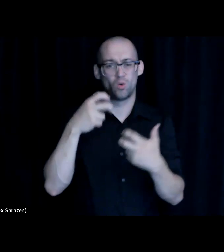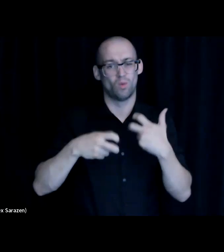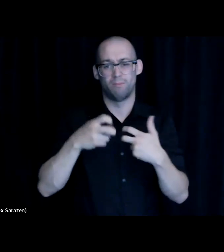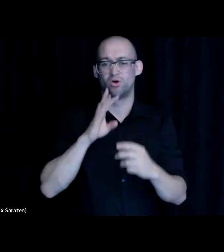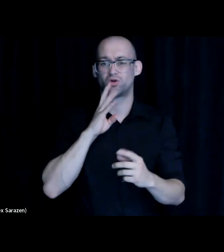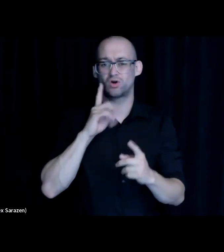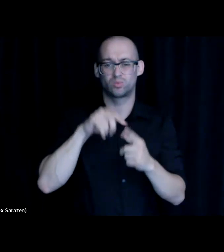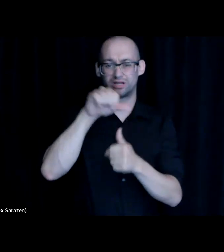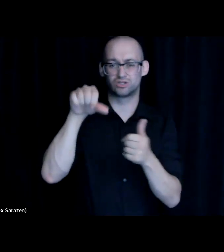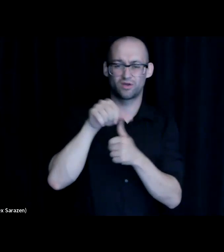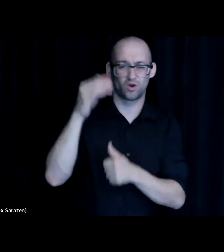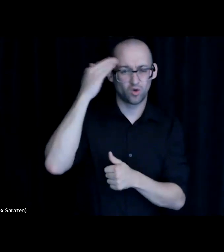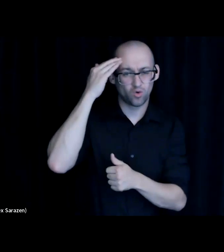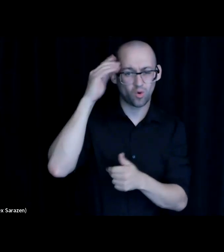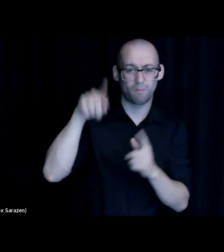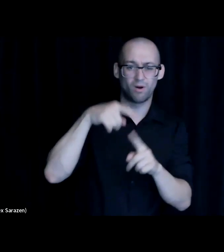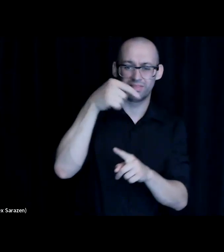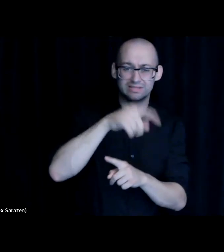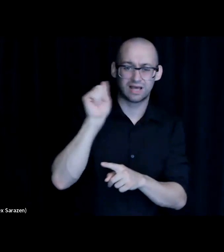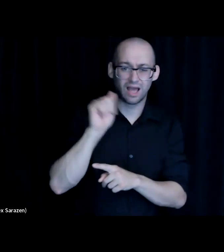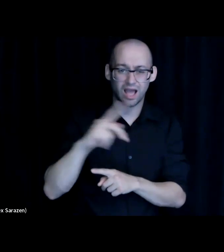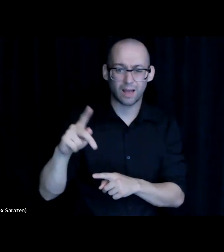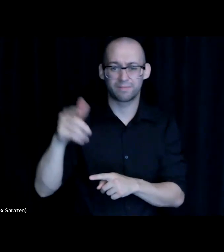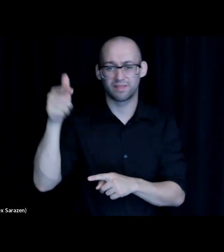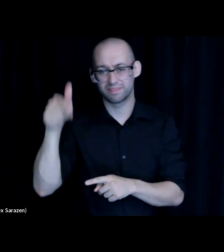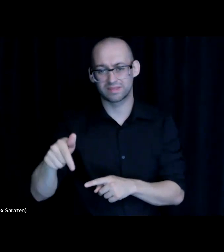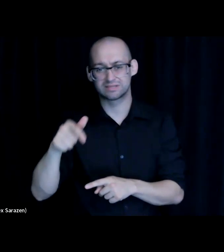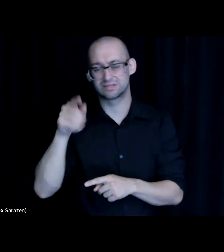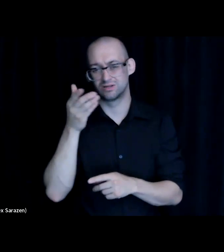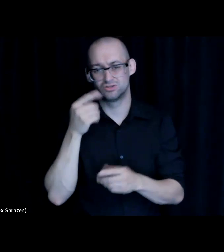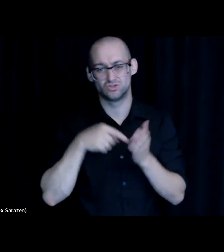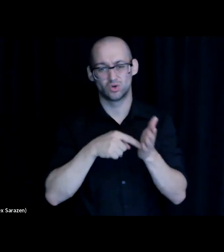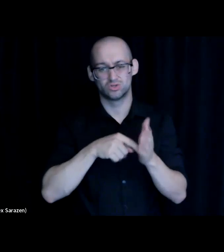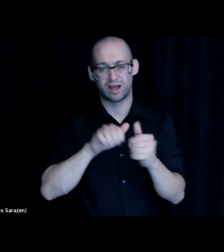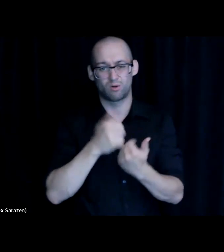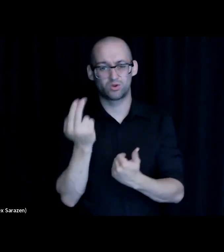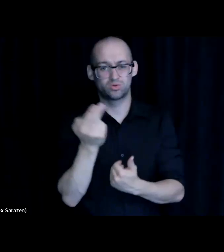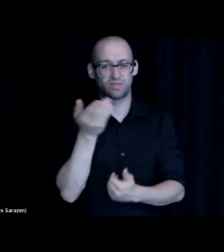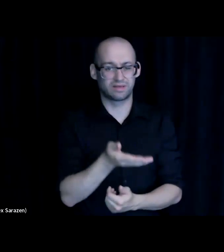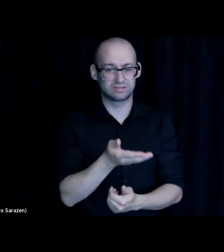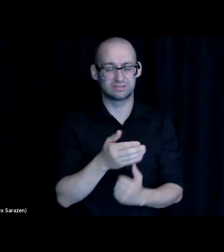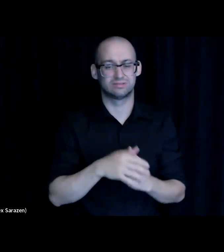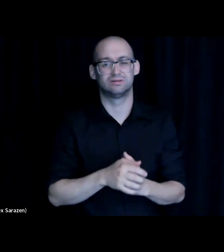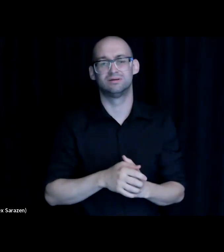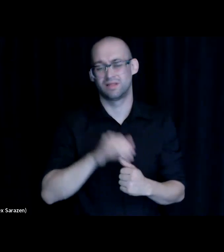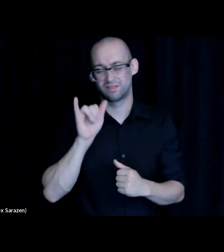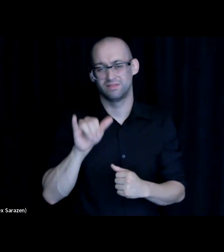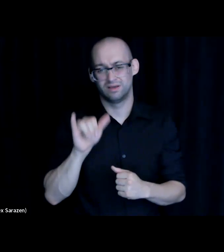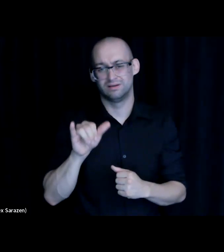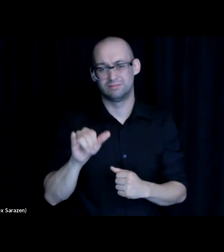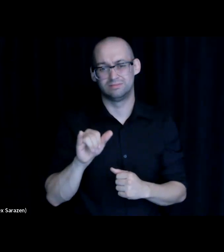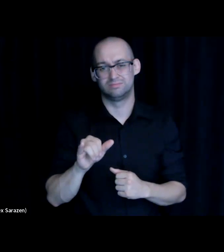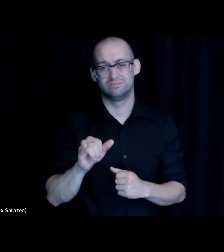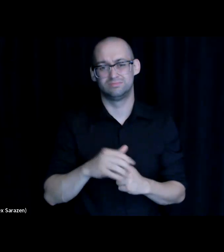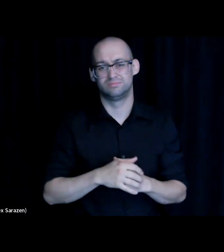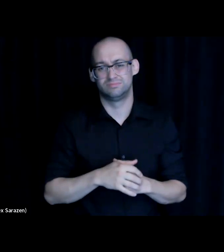about, hey, did you know on this app, or did you know on TikTok they've got this channel that shows you how to use this in a new way? And that's not something that they would have engaged with